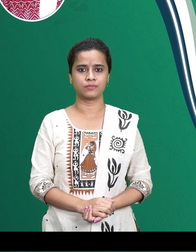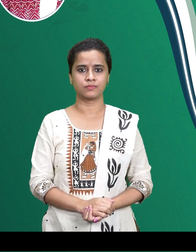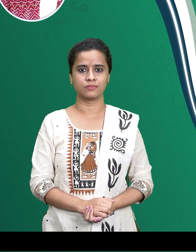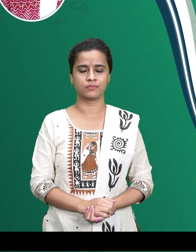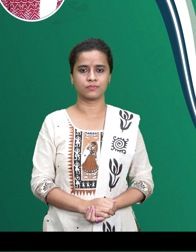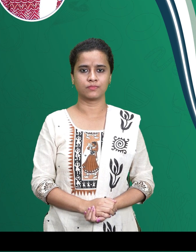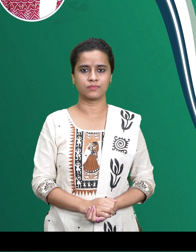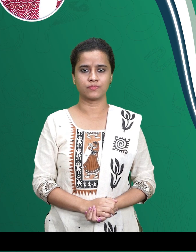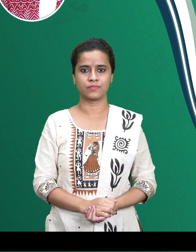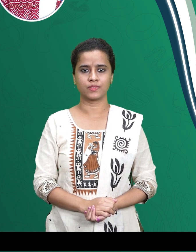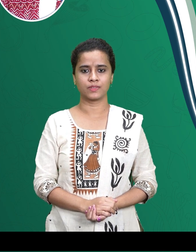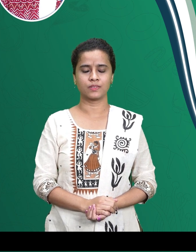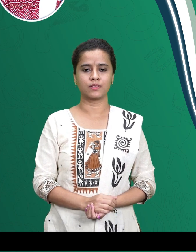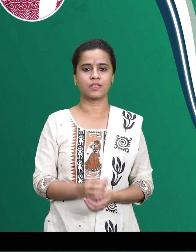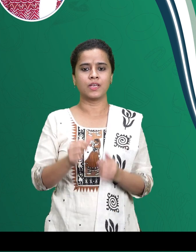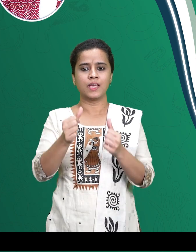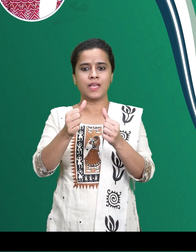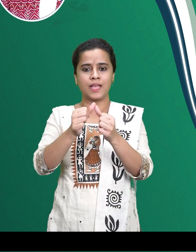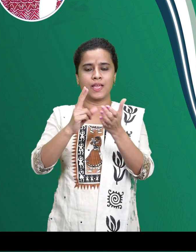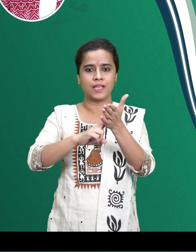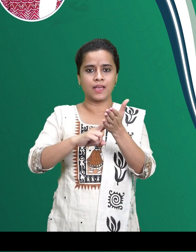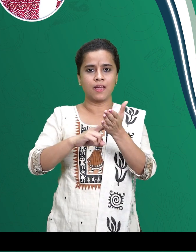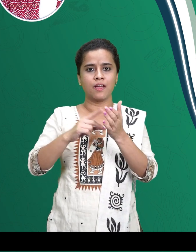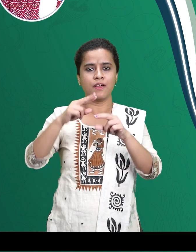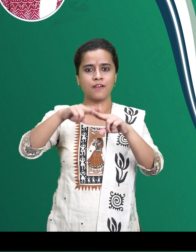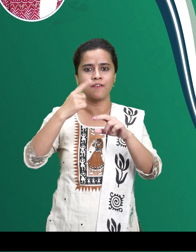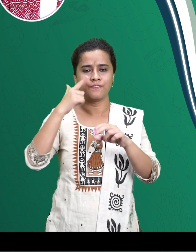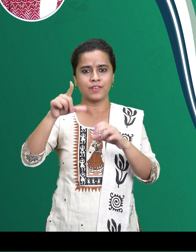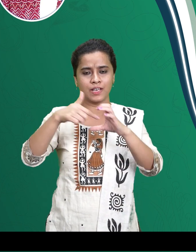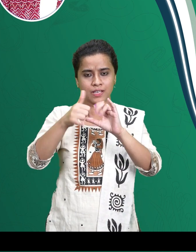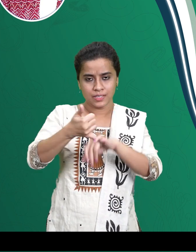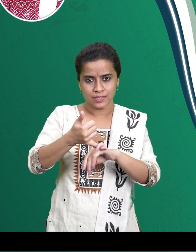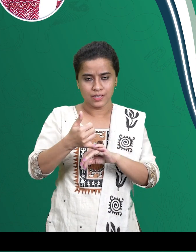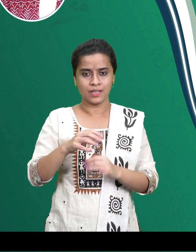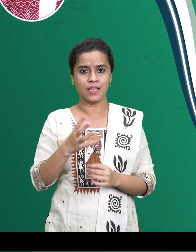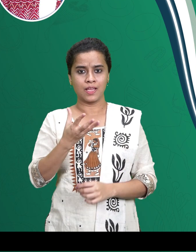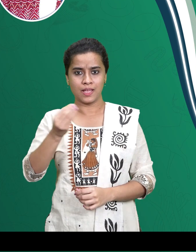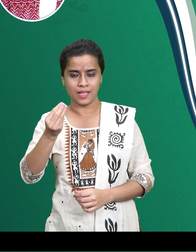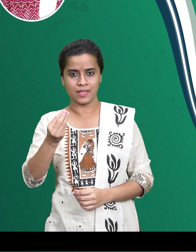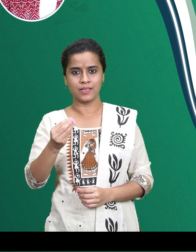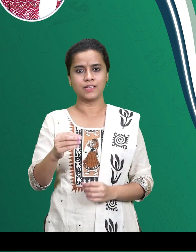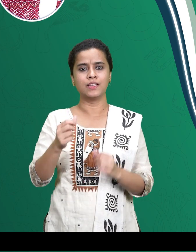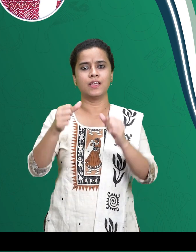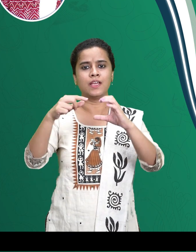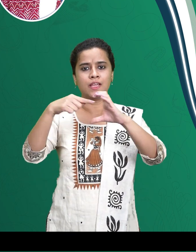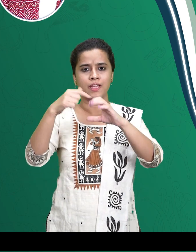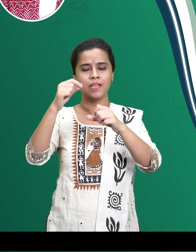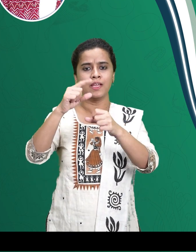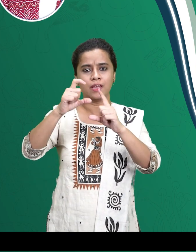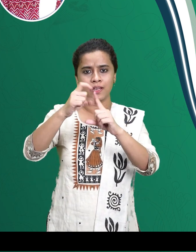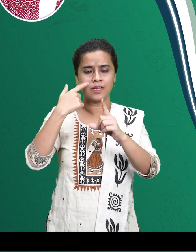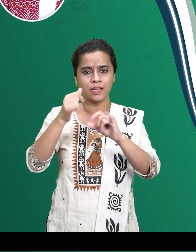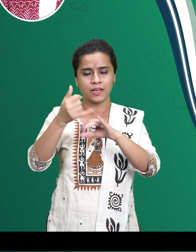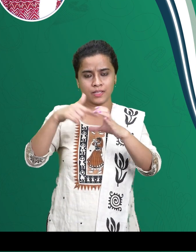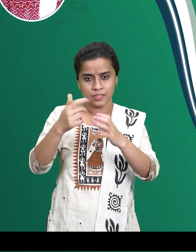Anopheles and Aedes grow